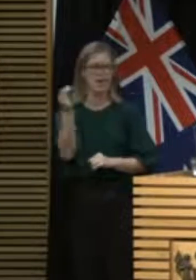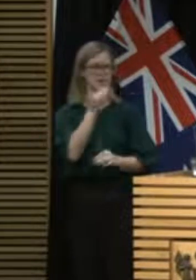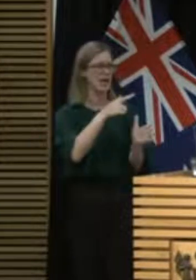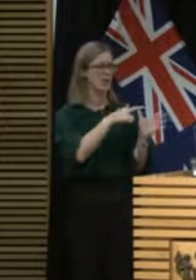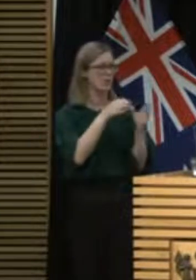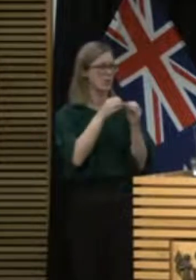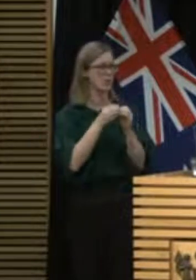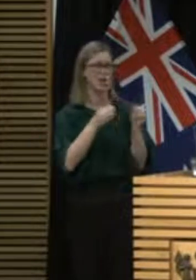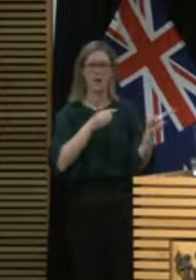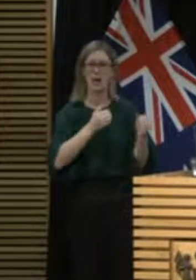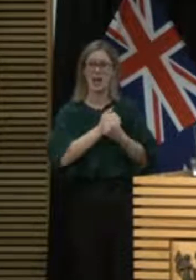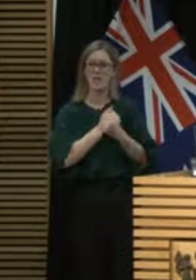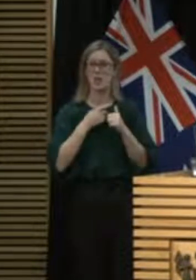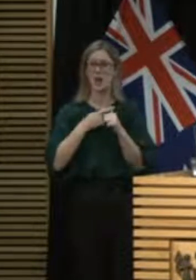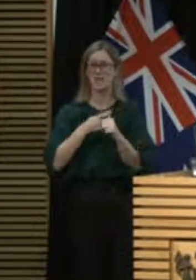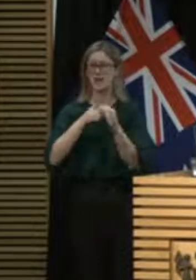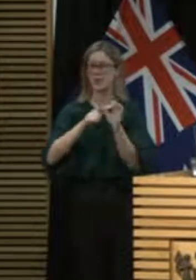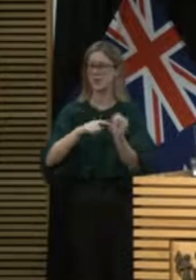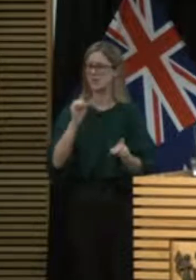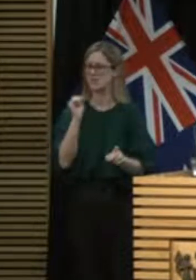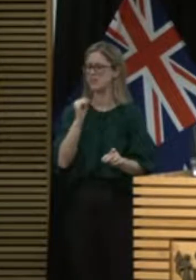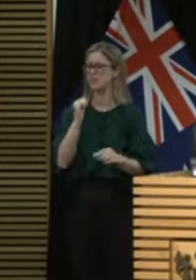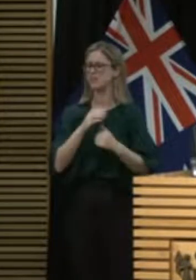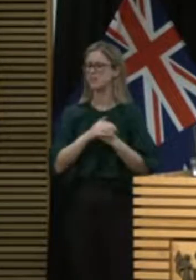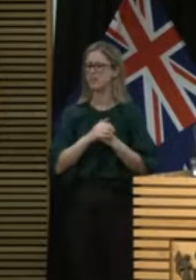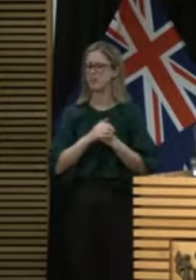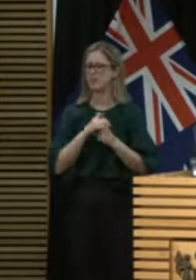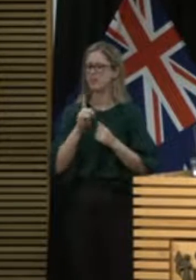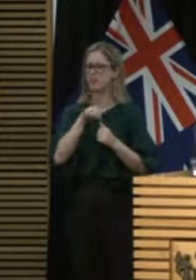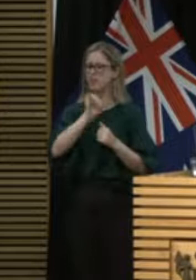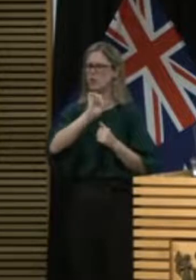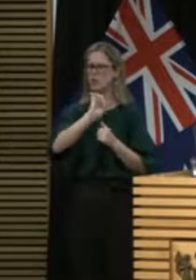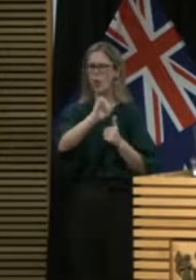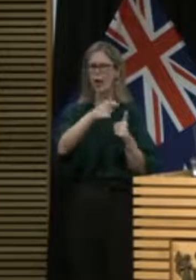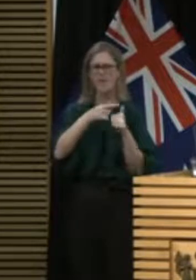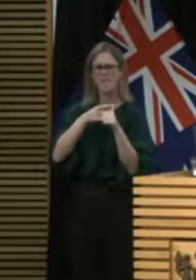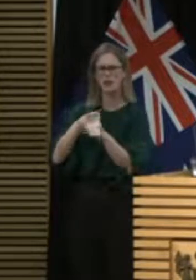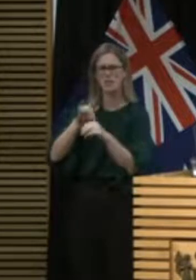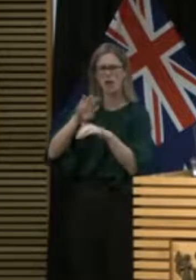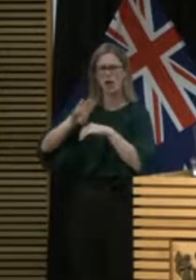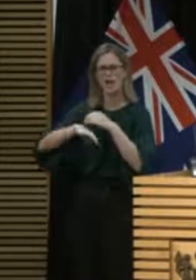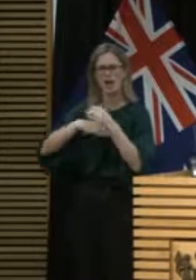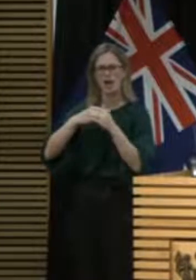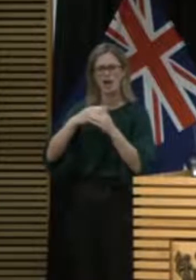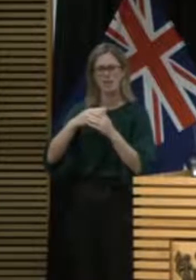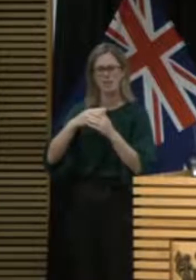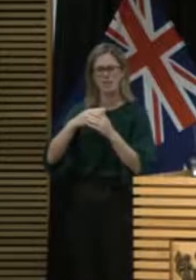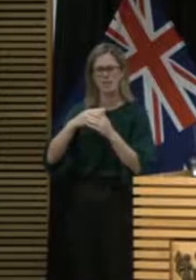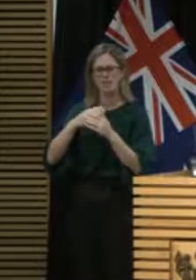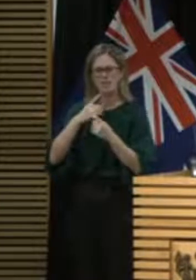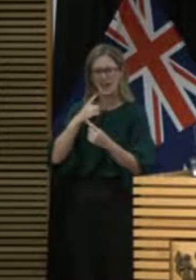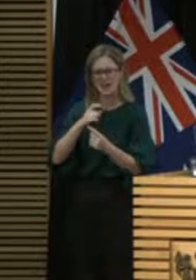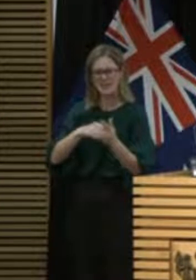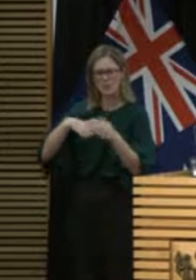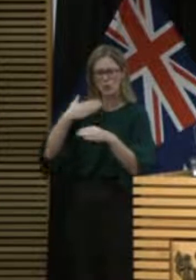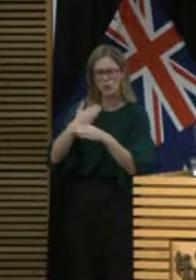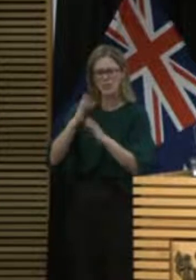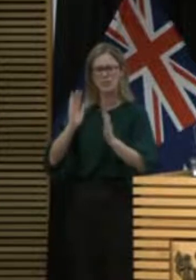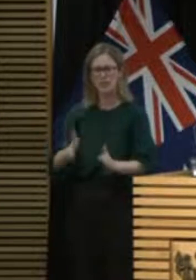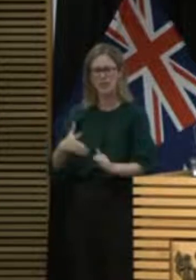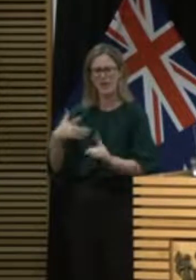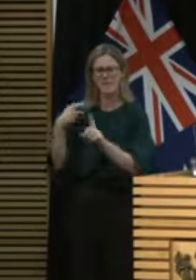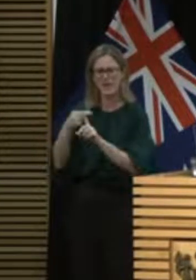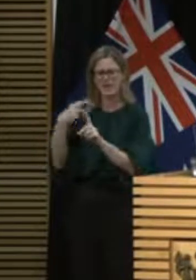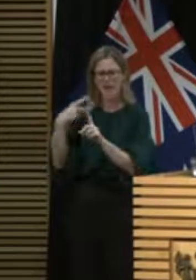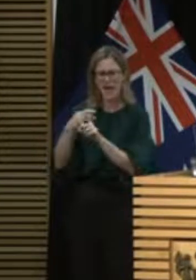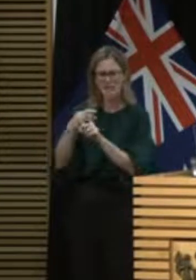Yeah, go ahead. What has your advice been on the sort of mandating of essential workers throughout this period? I mean,